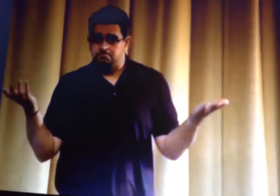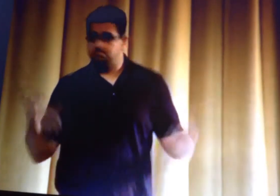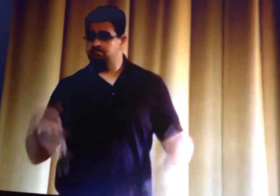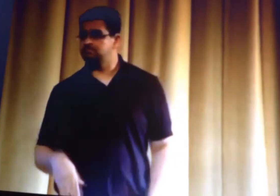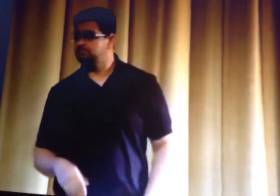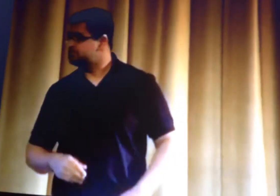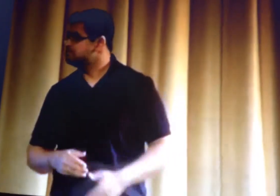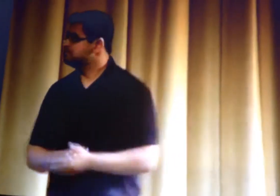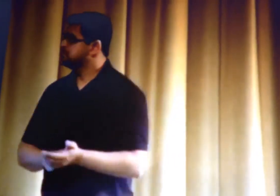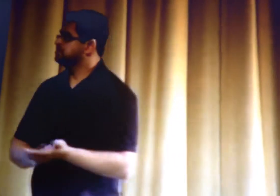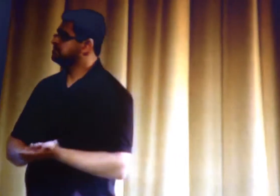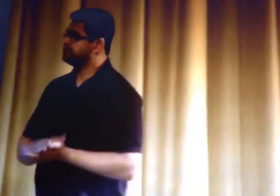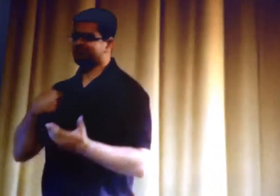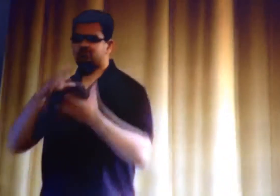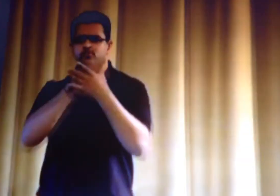And the solution to the problem is peer-to-peer.